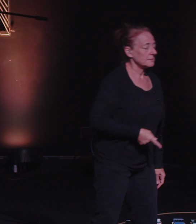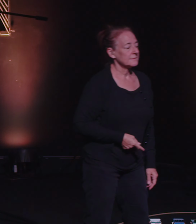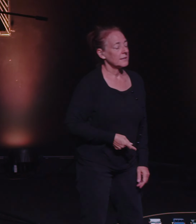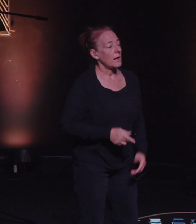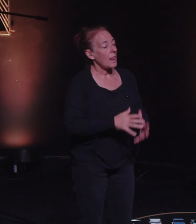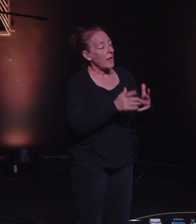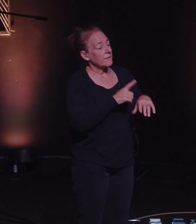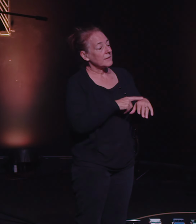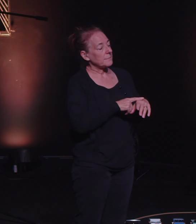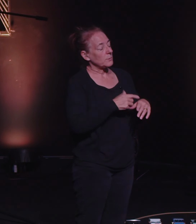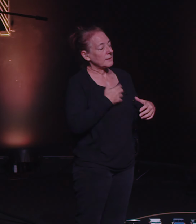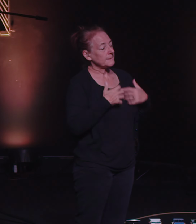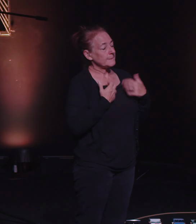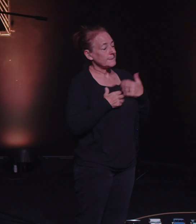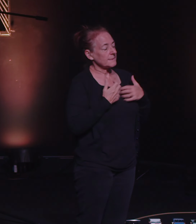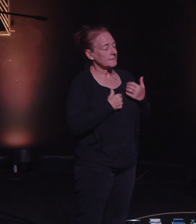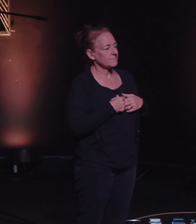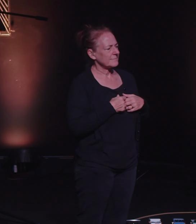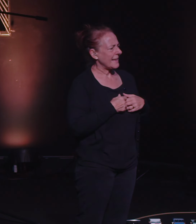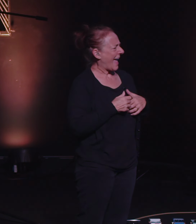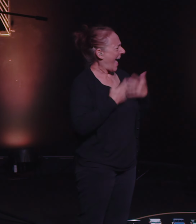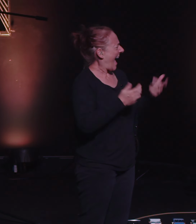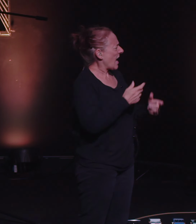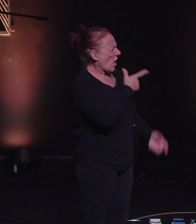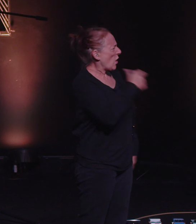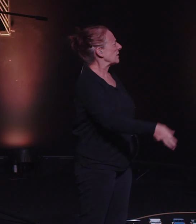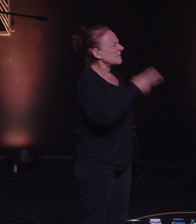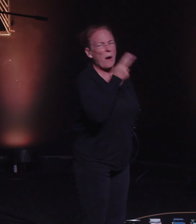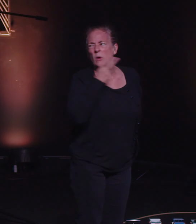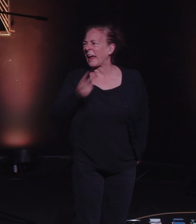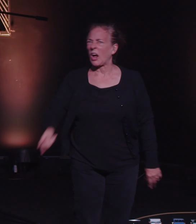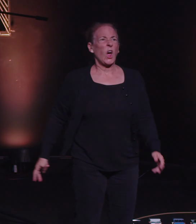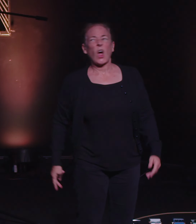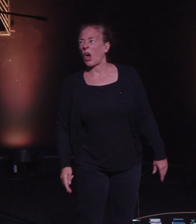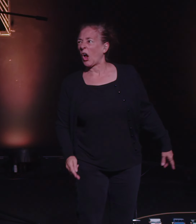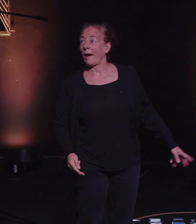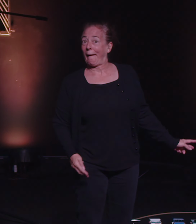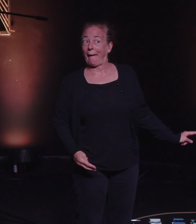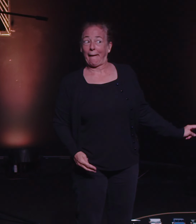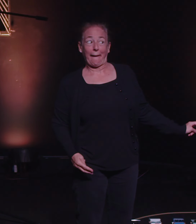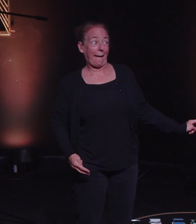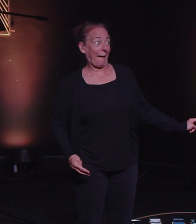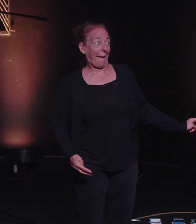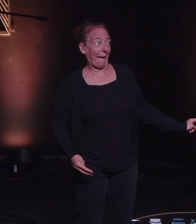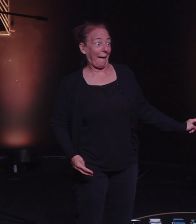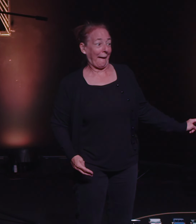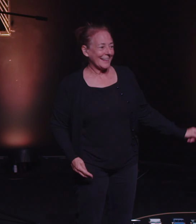I do a lot of times when I get really annoyed. I yelled, who's smoking?